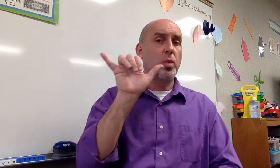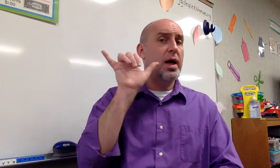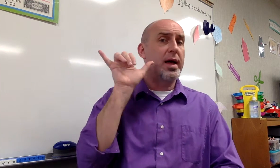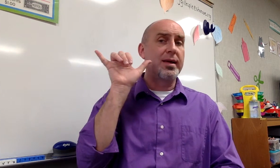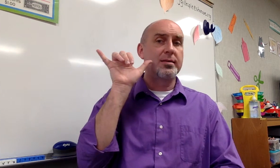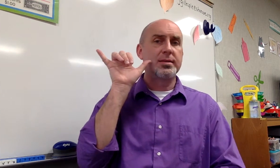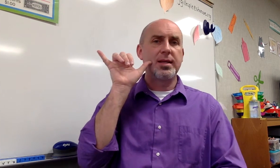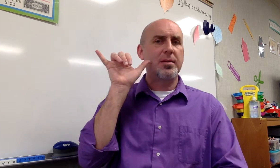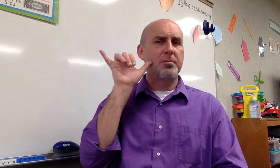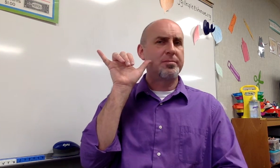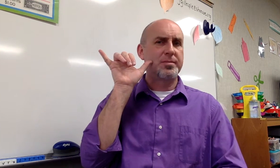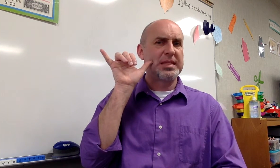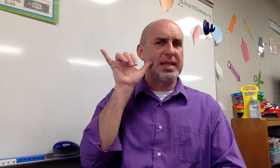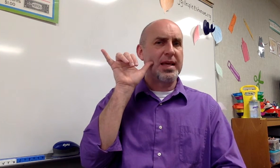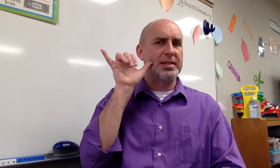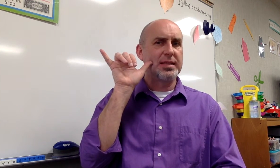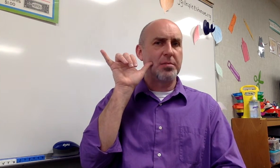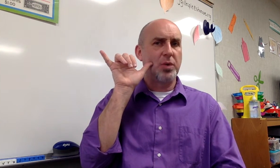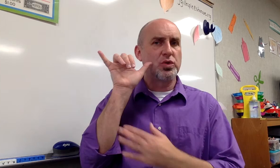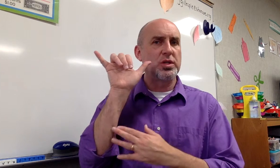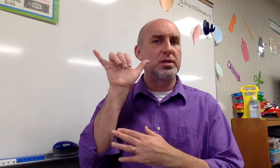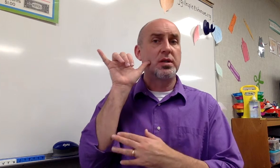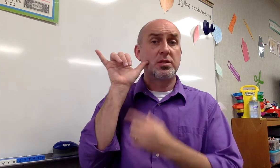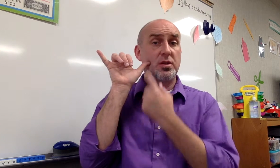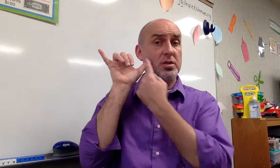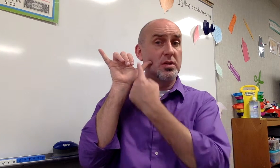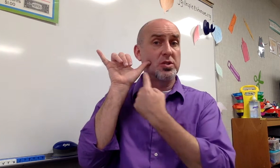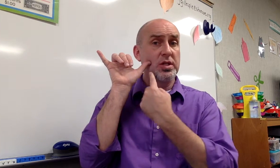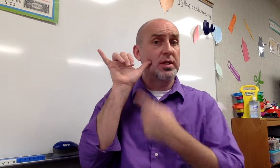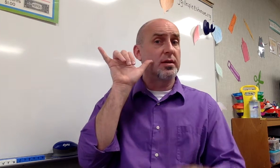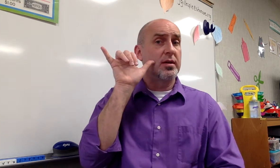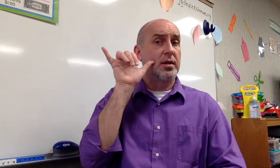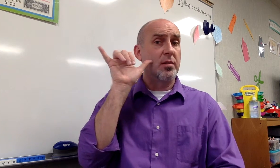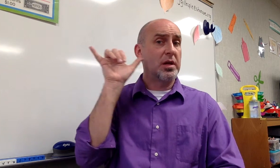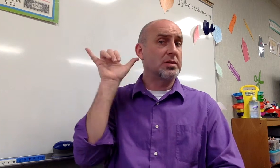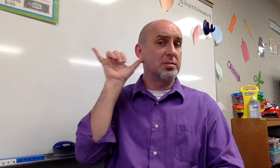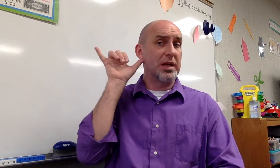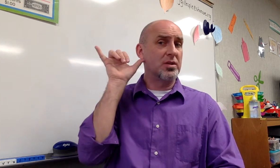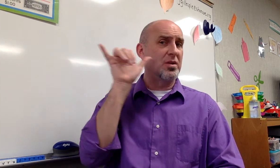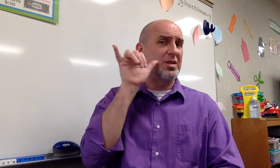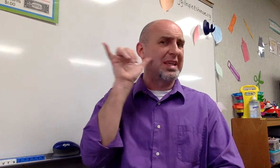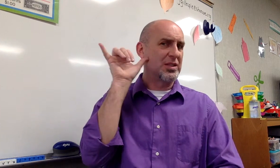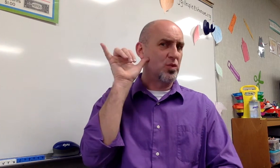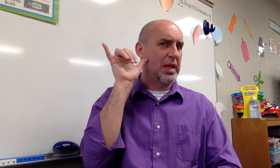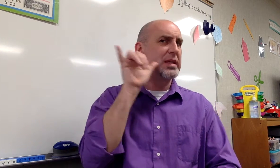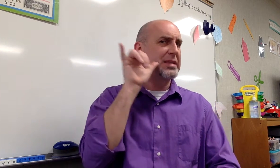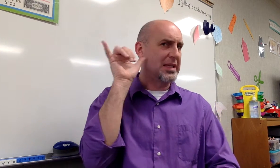Y. Same sign, same motion. Starts on the cheek and bounces back to your ear.